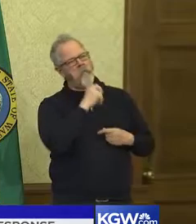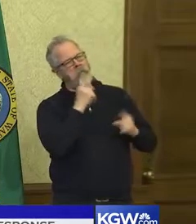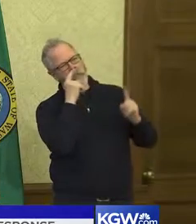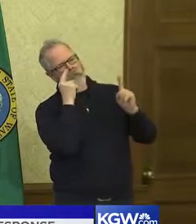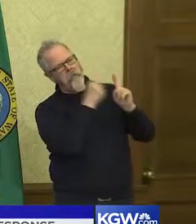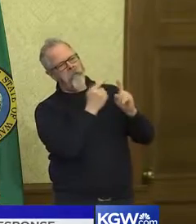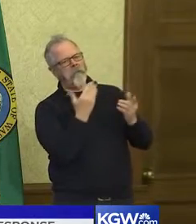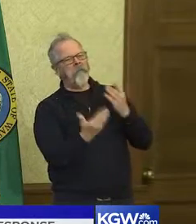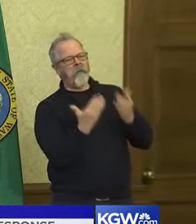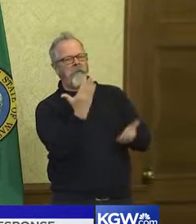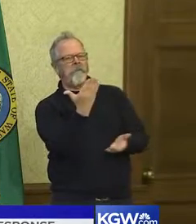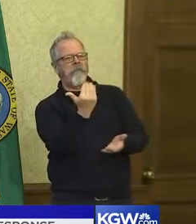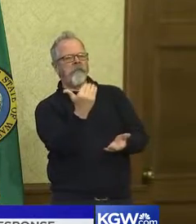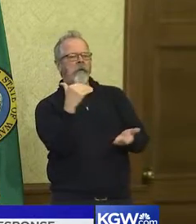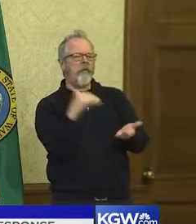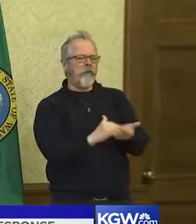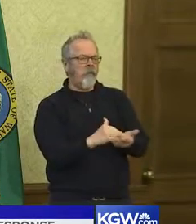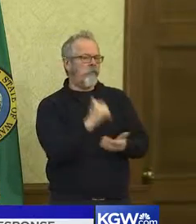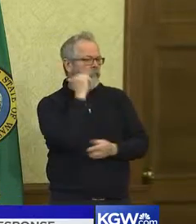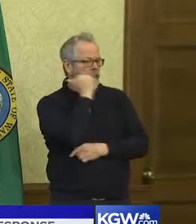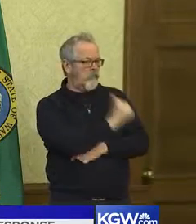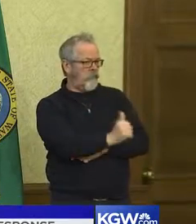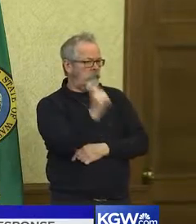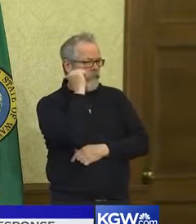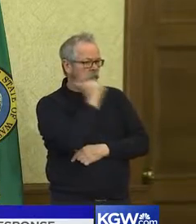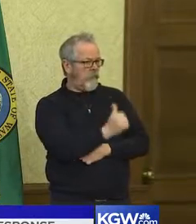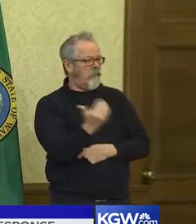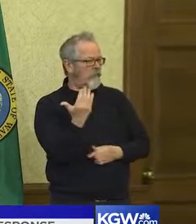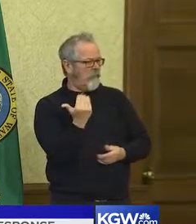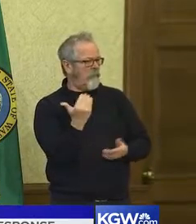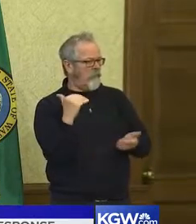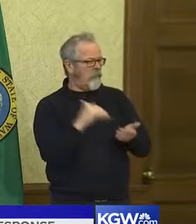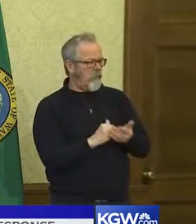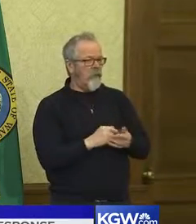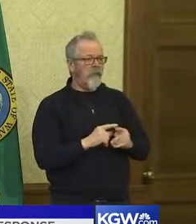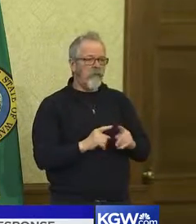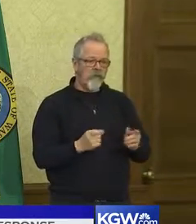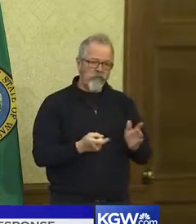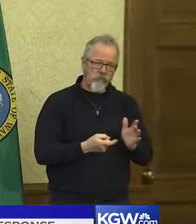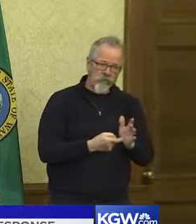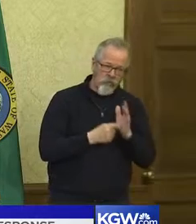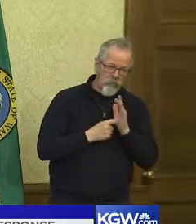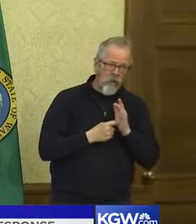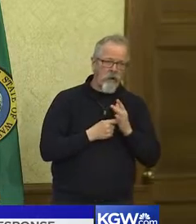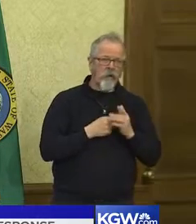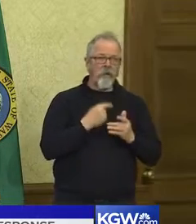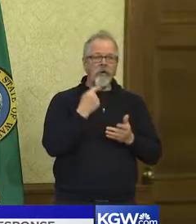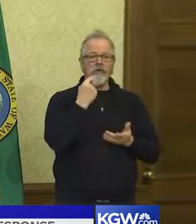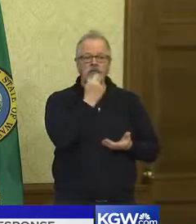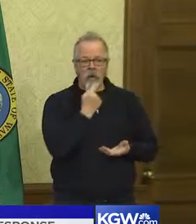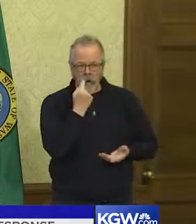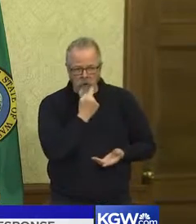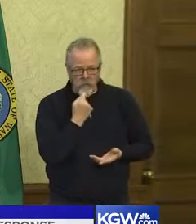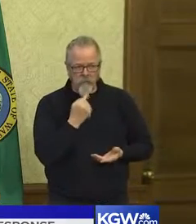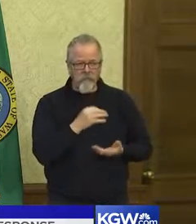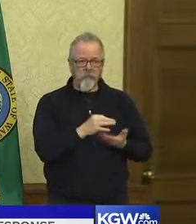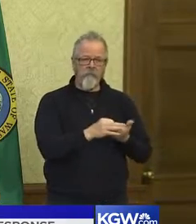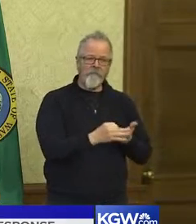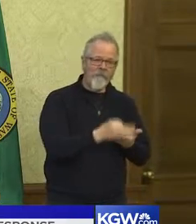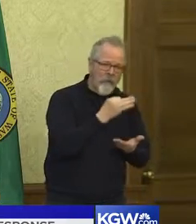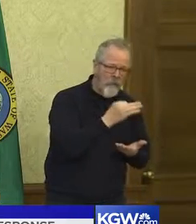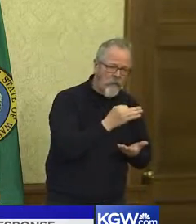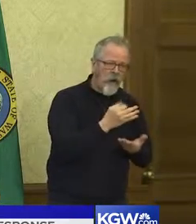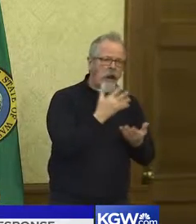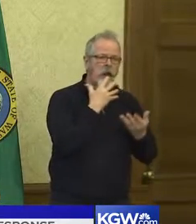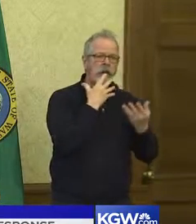the swab, the virus transmittal medium. You've got to have